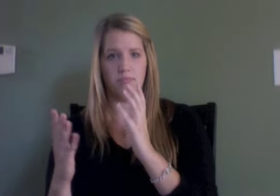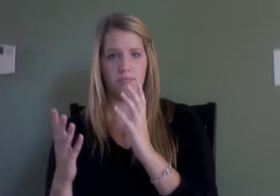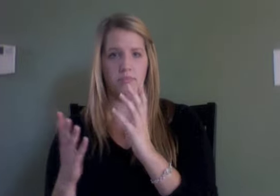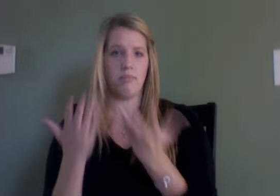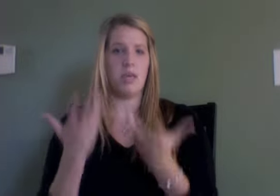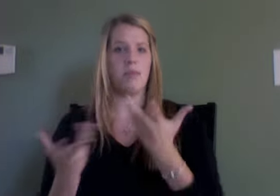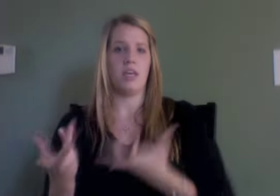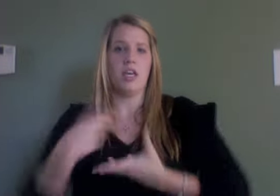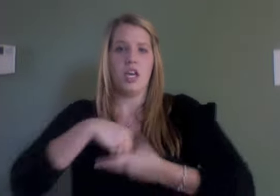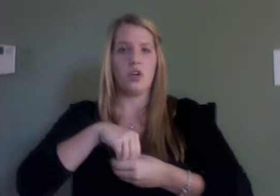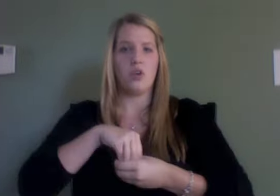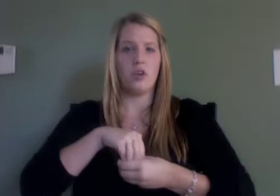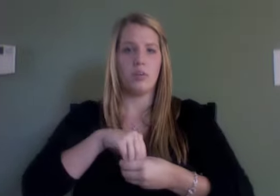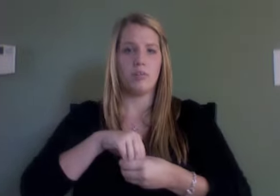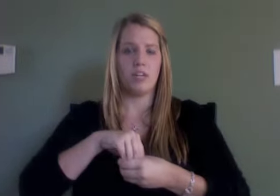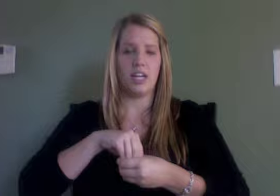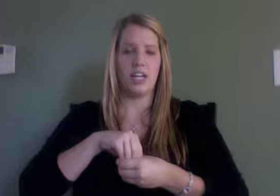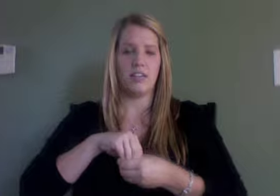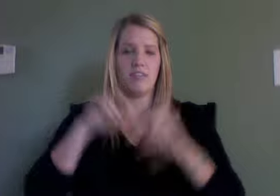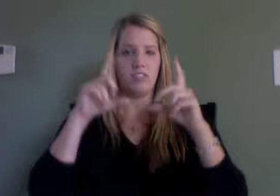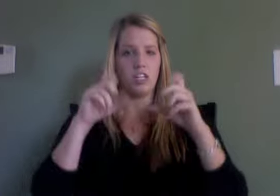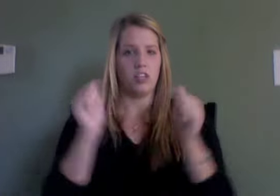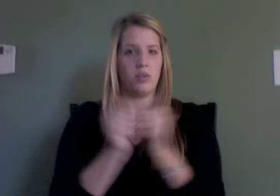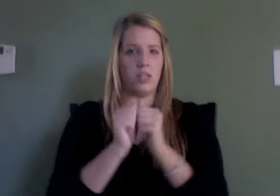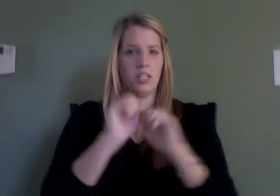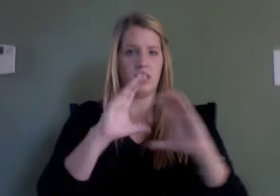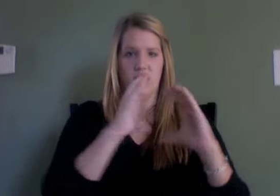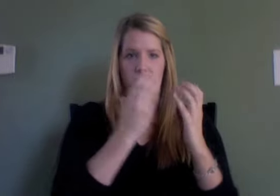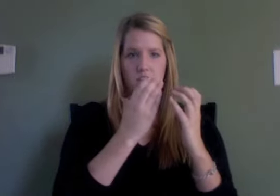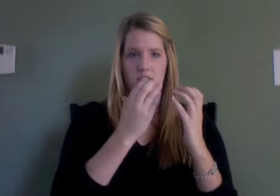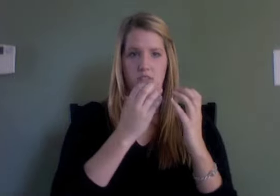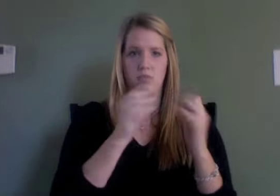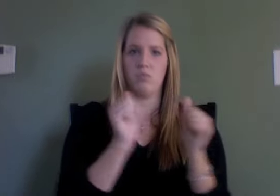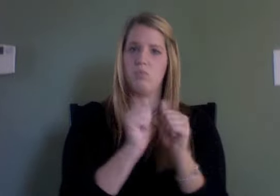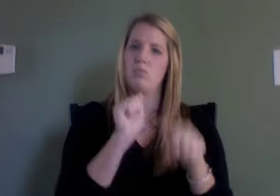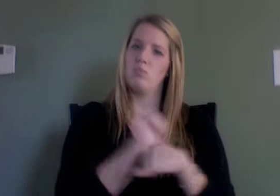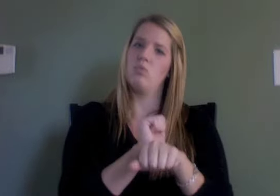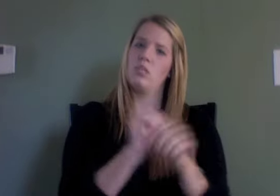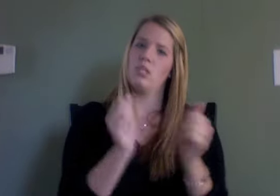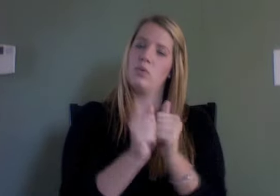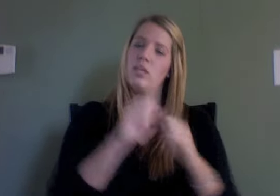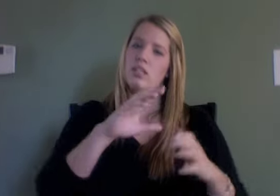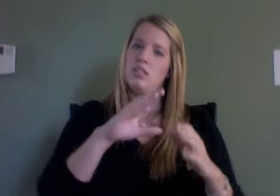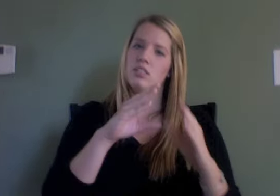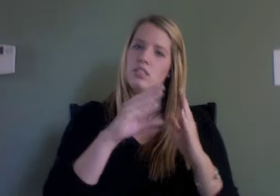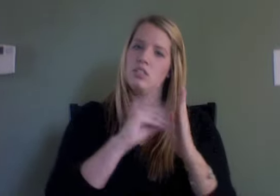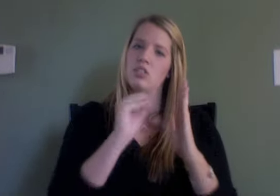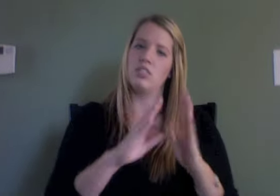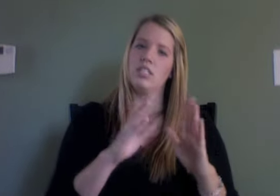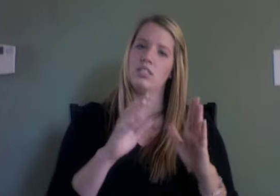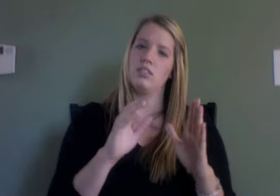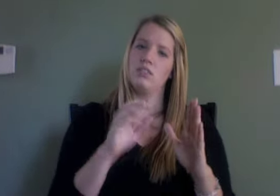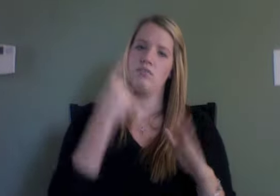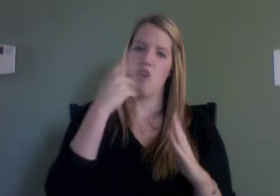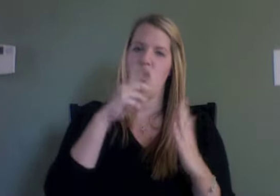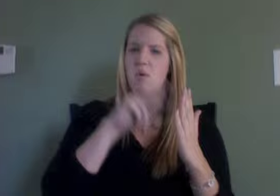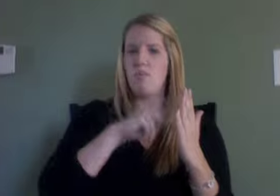classroom, working with students to do projects, or if you were going into business, you might